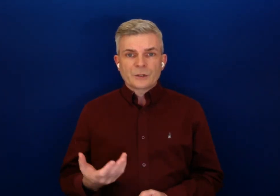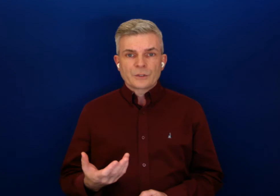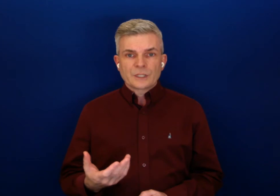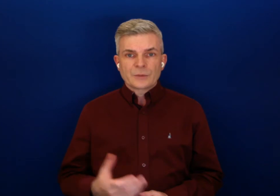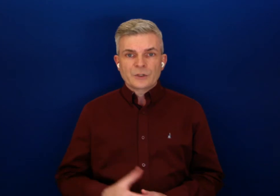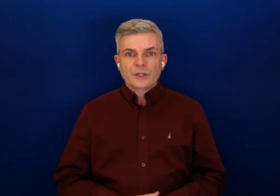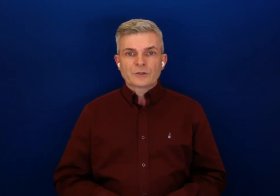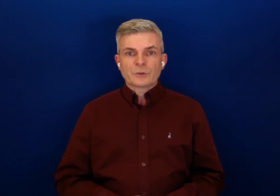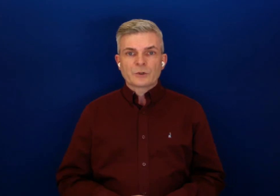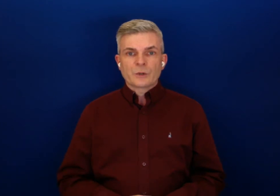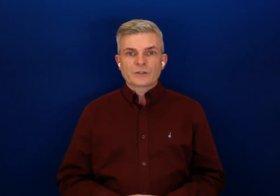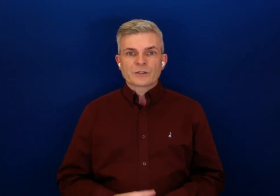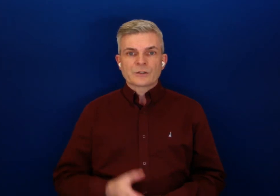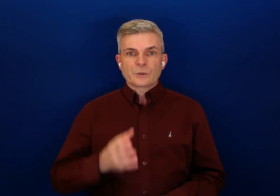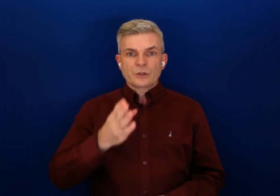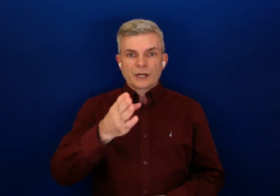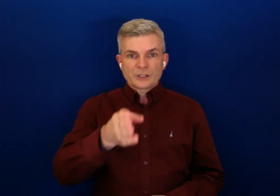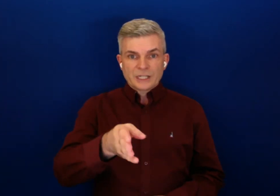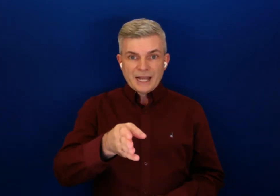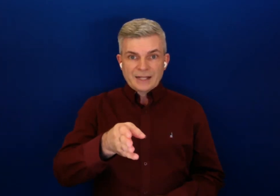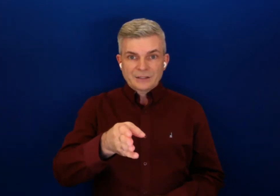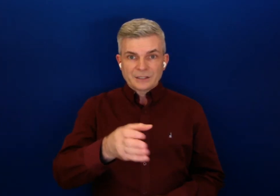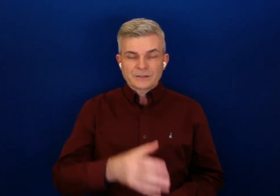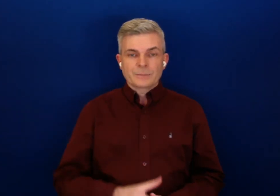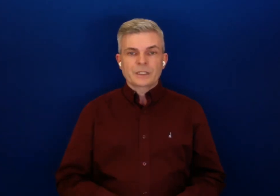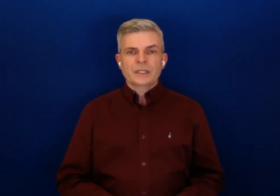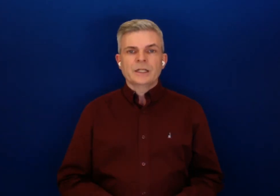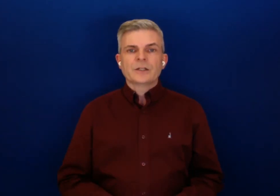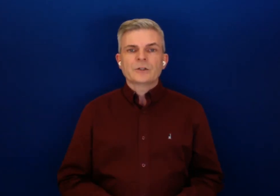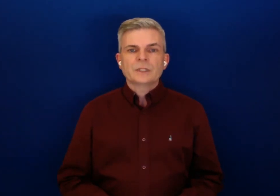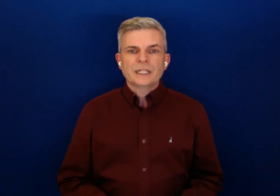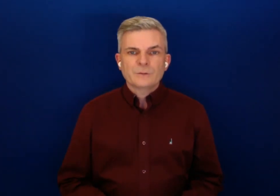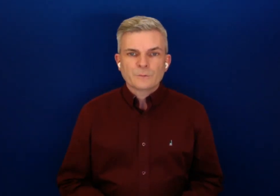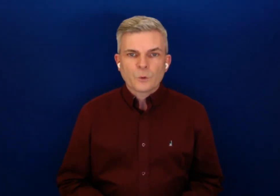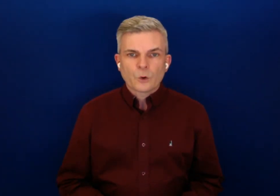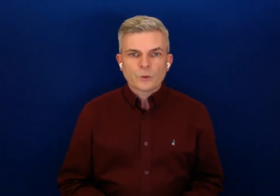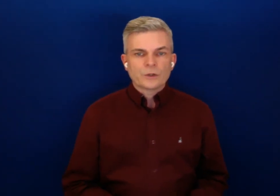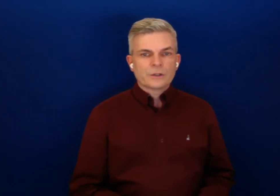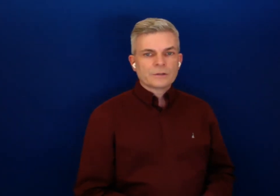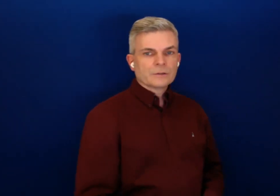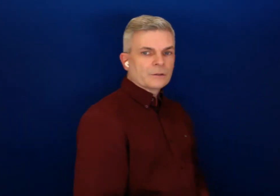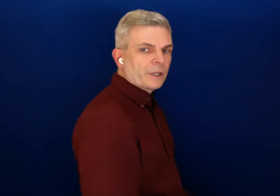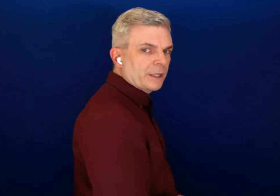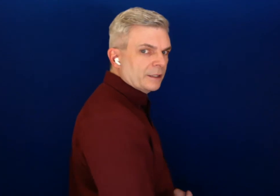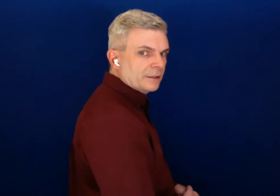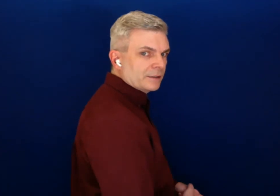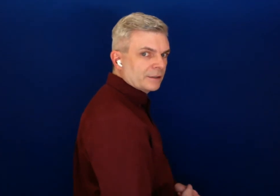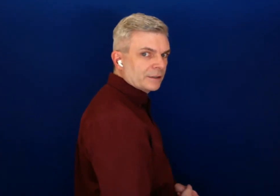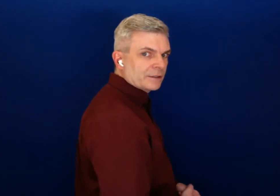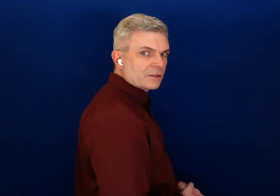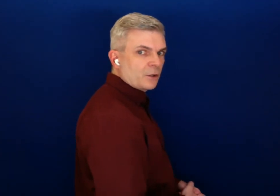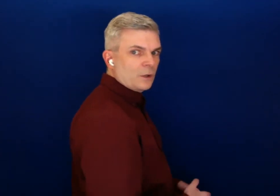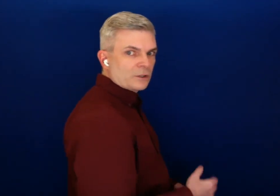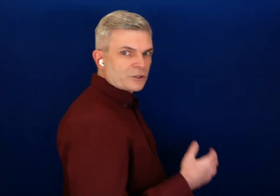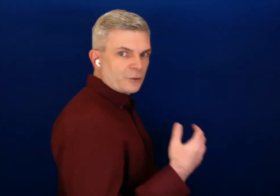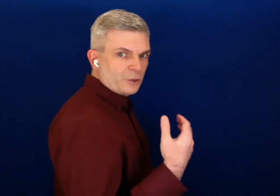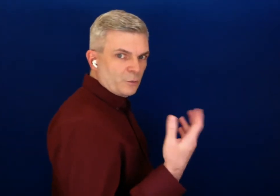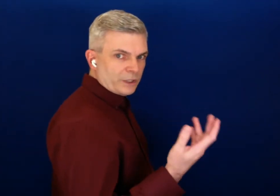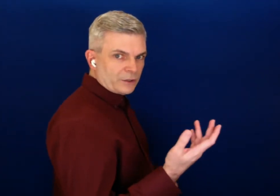and WHword questions, when you're actually asking somebody, you lean forward, okay? So I'll show you what the